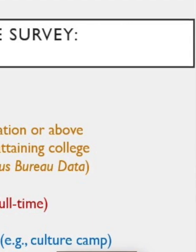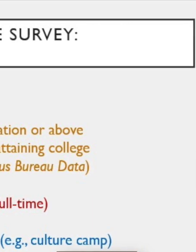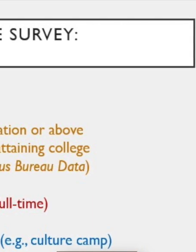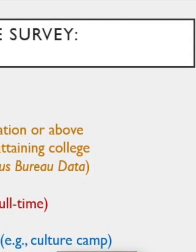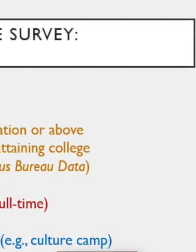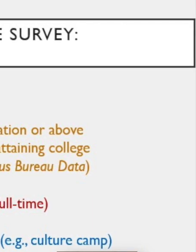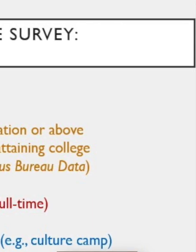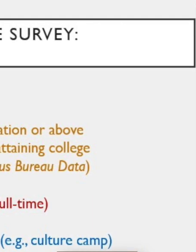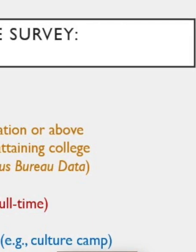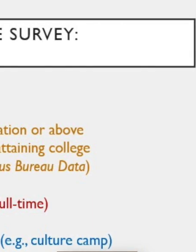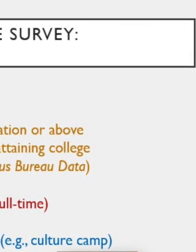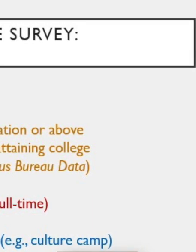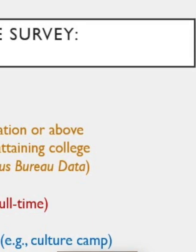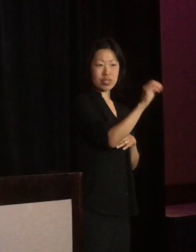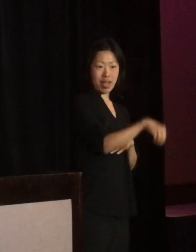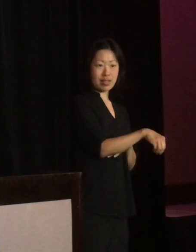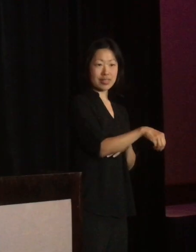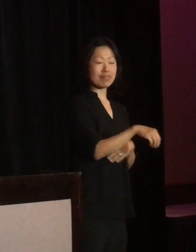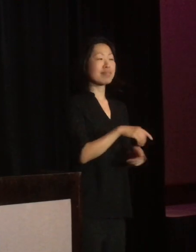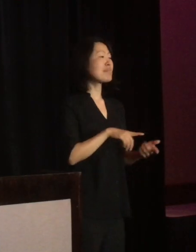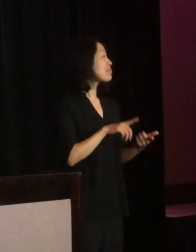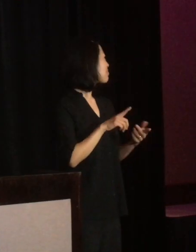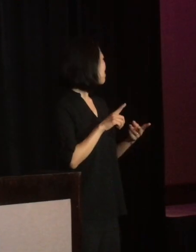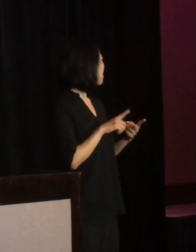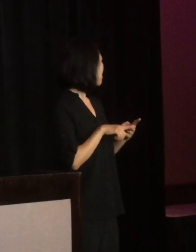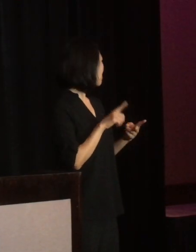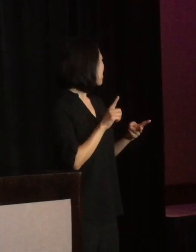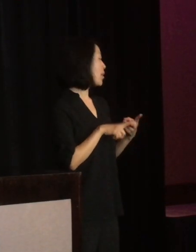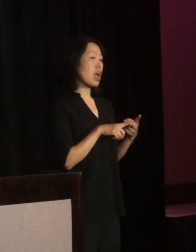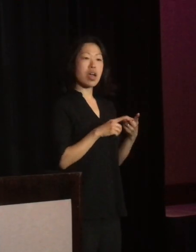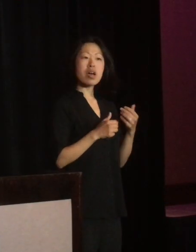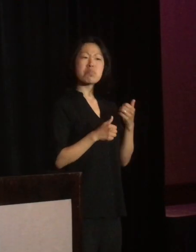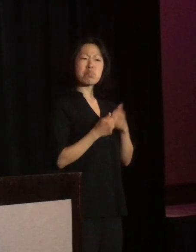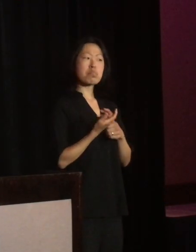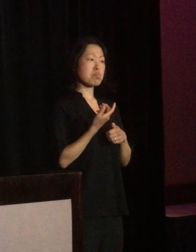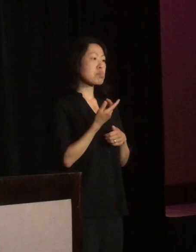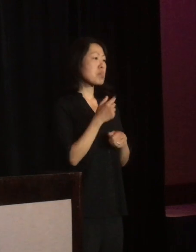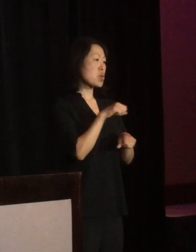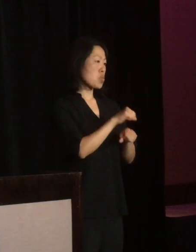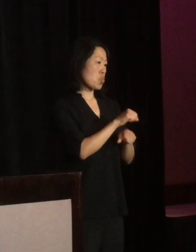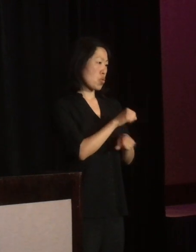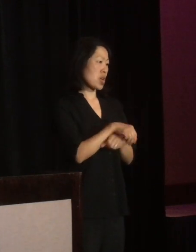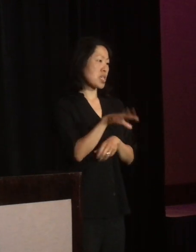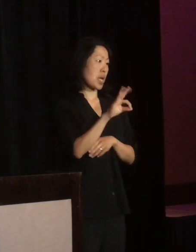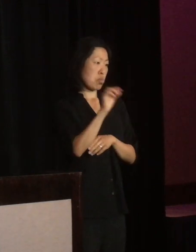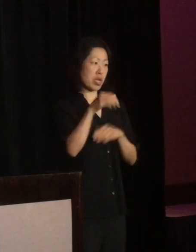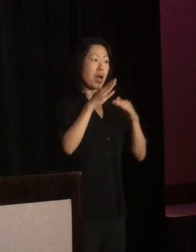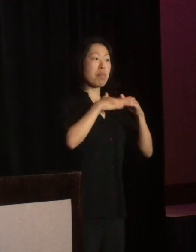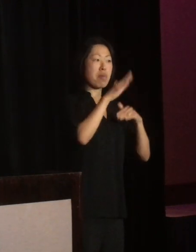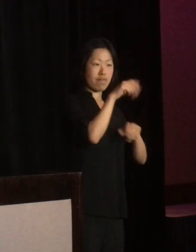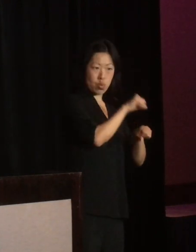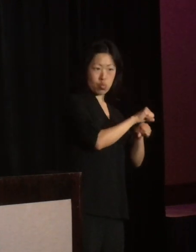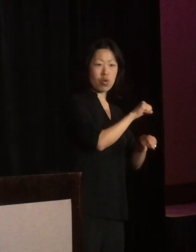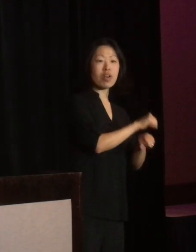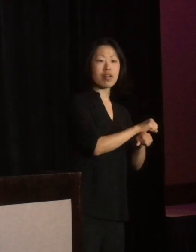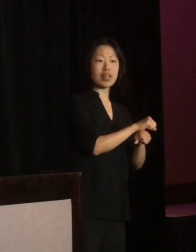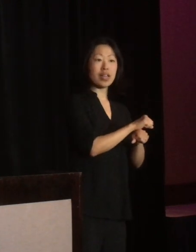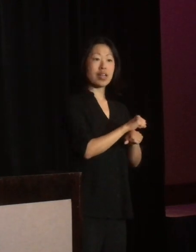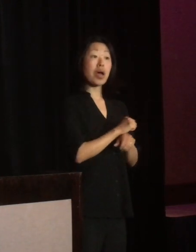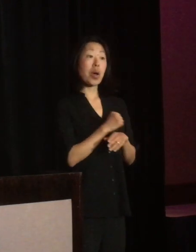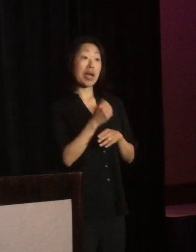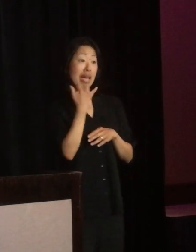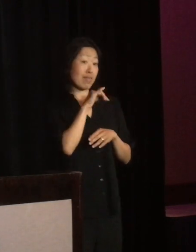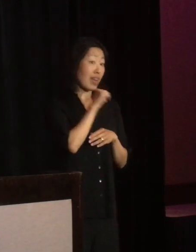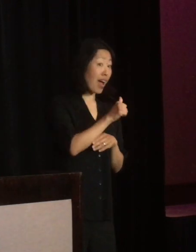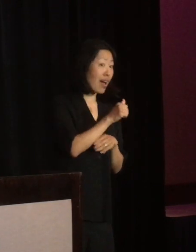were highly employed. I think for those that are either part-time or not employed, they're probably staying at home raising their kids for the most